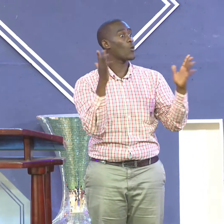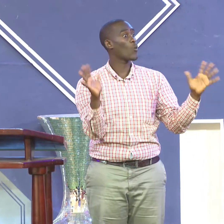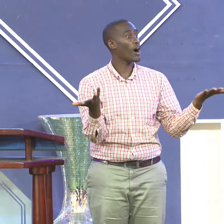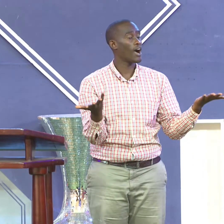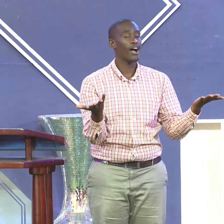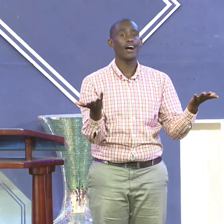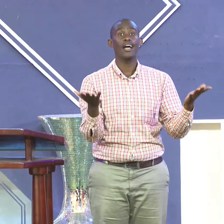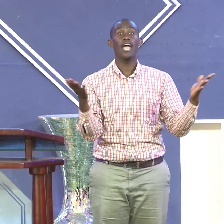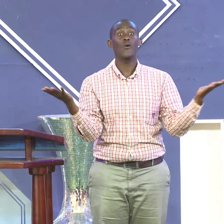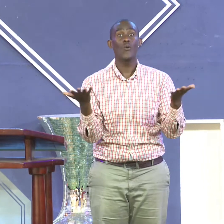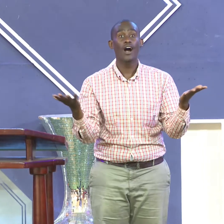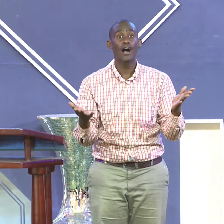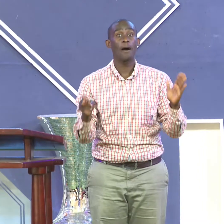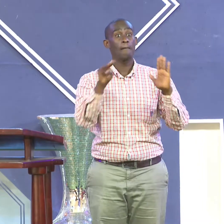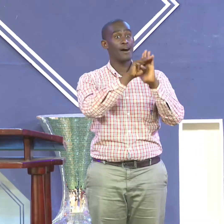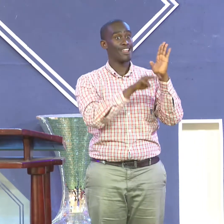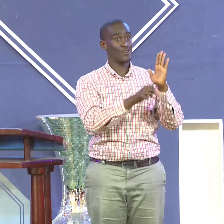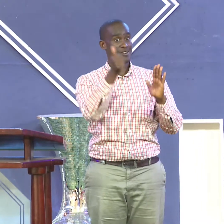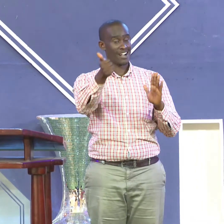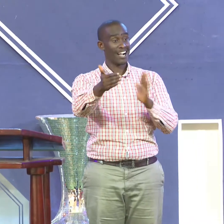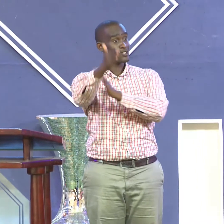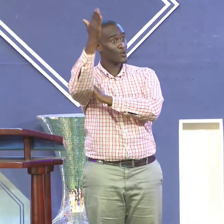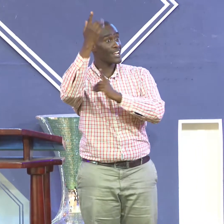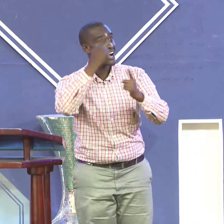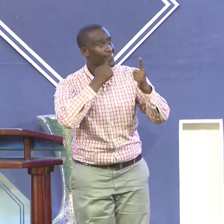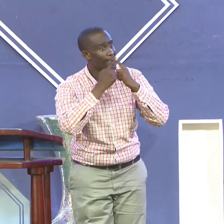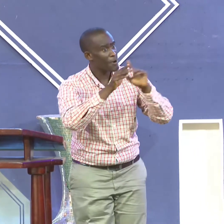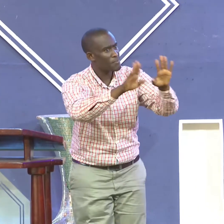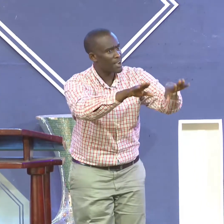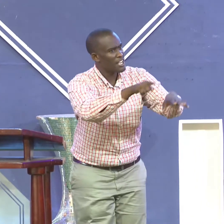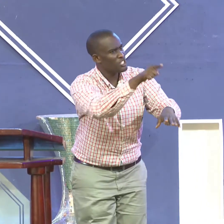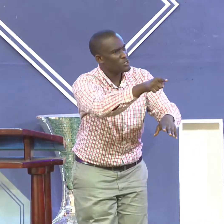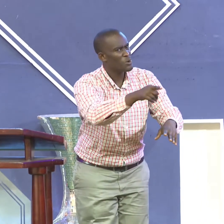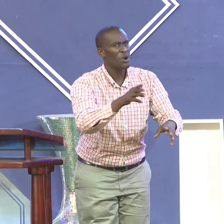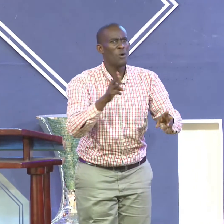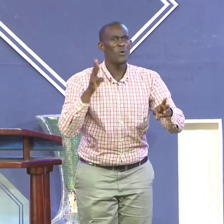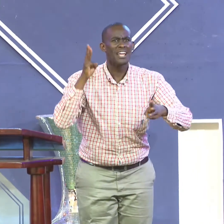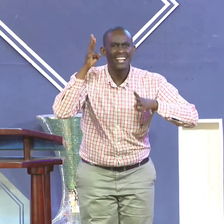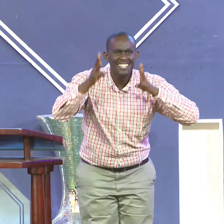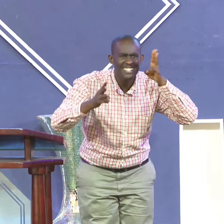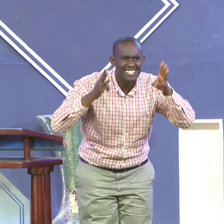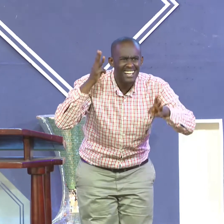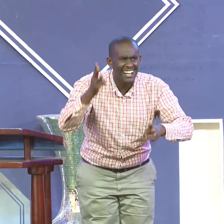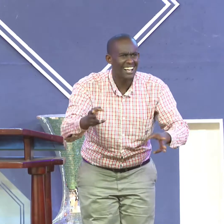And he speaks in Matthew 6 that, hey, don't be worried.